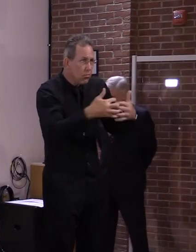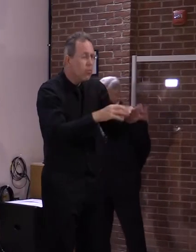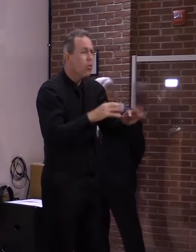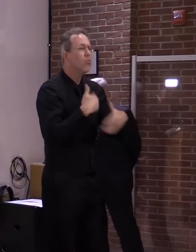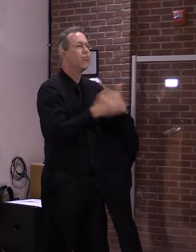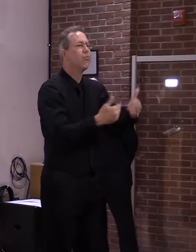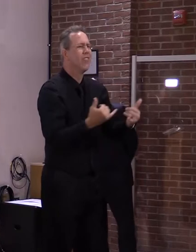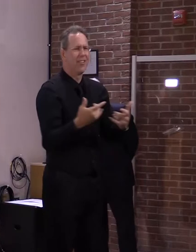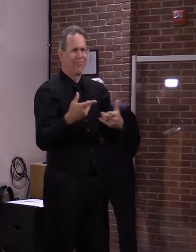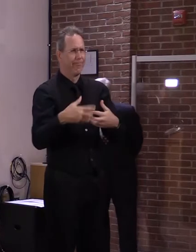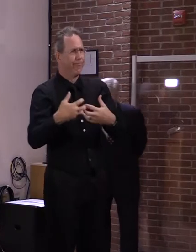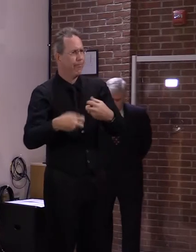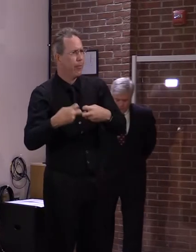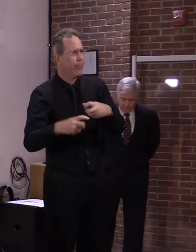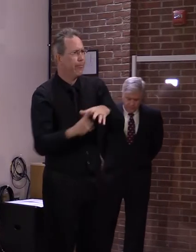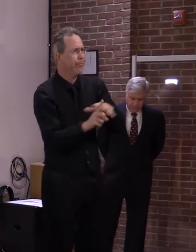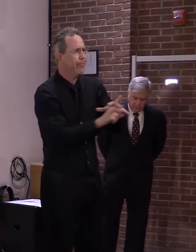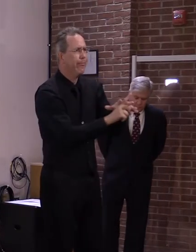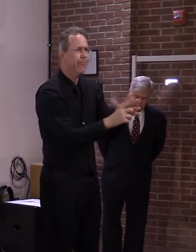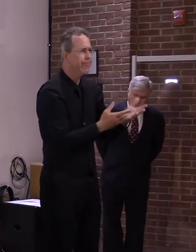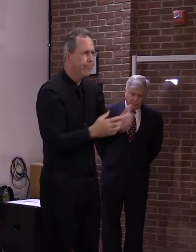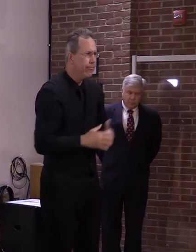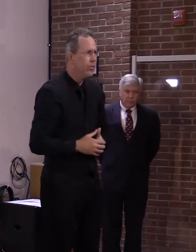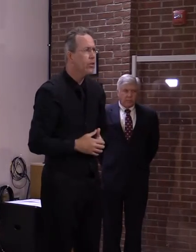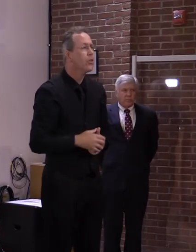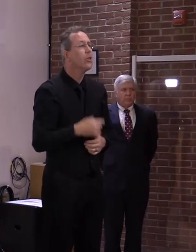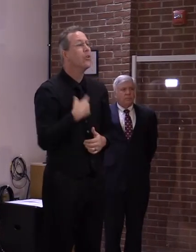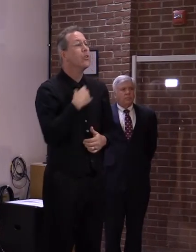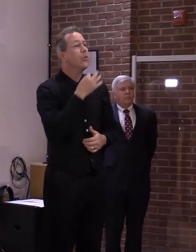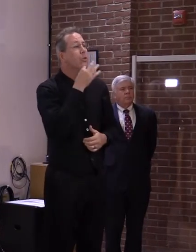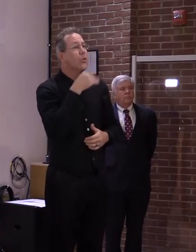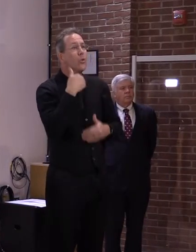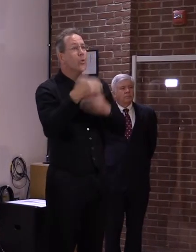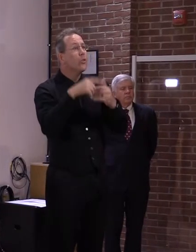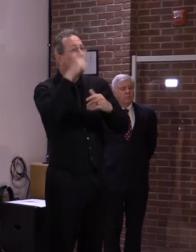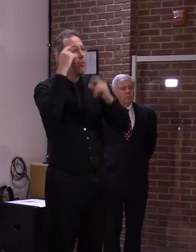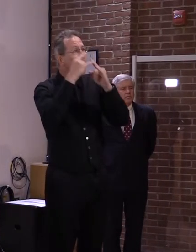camp programs and so forth, that will all help out